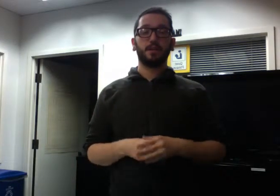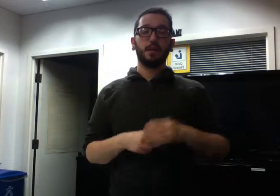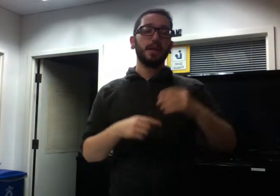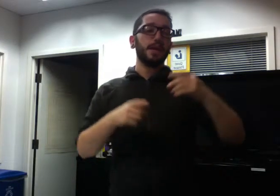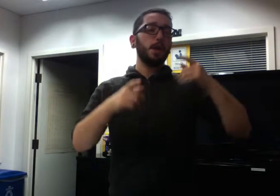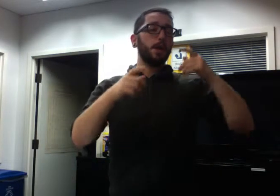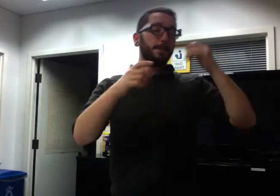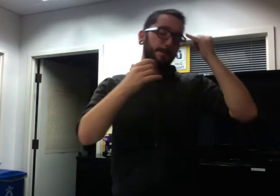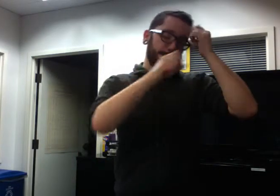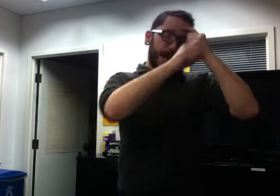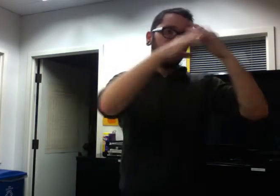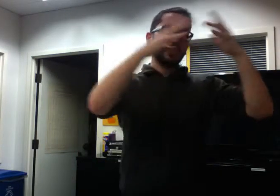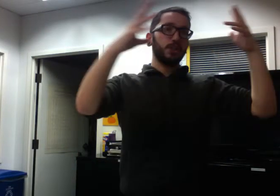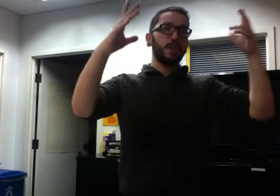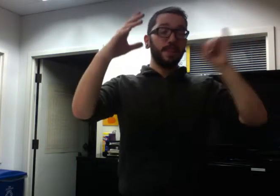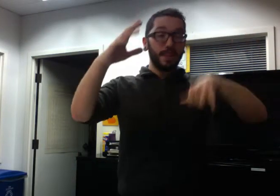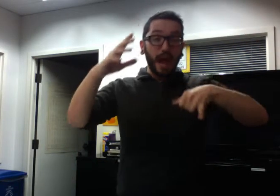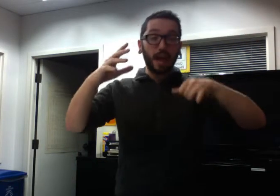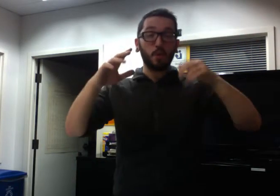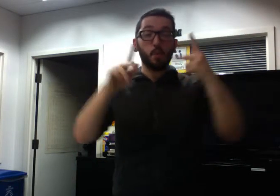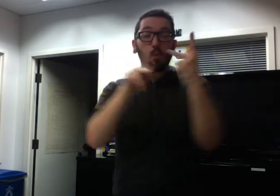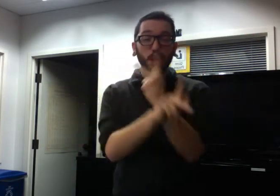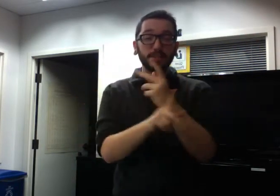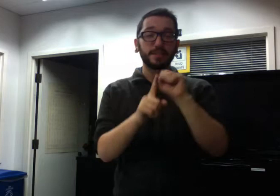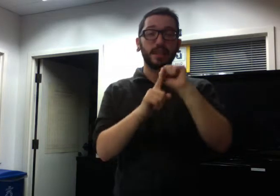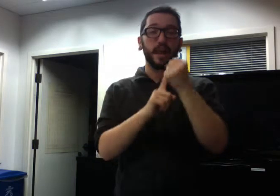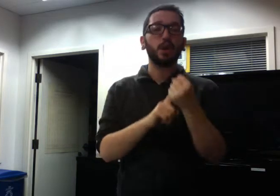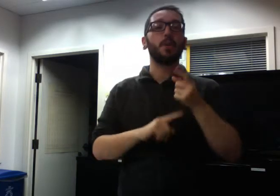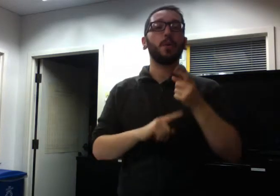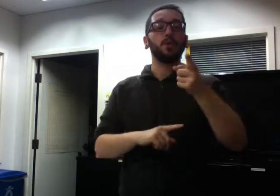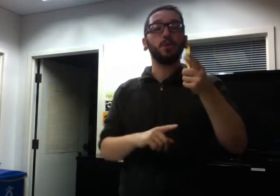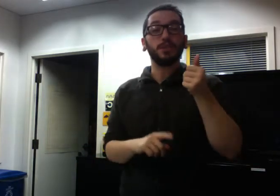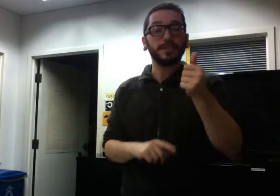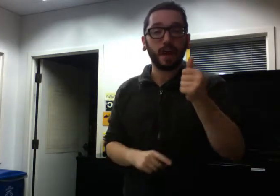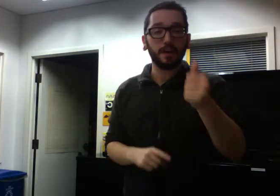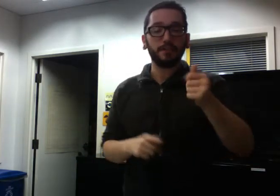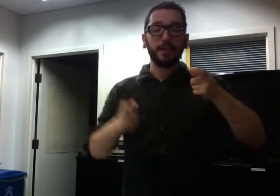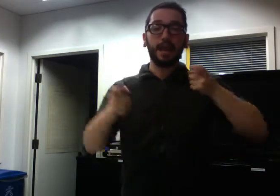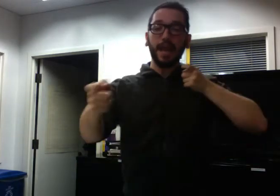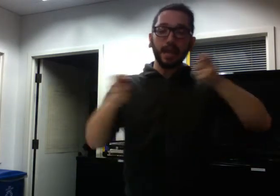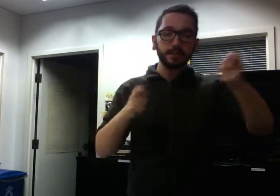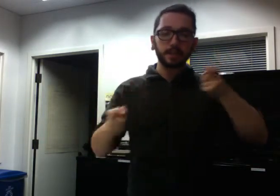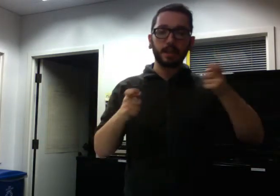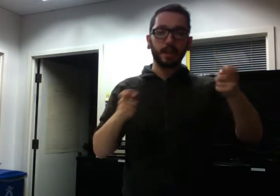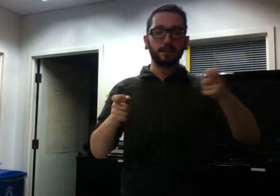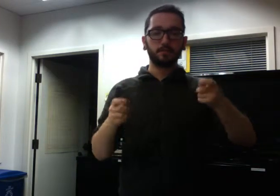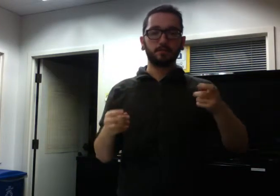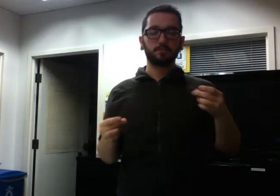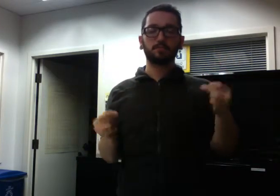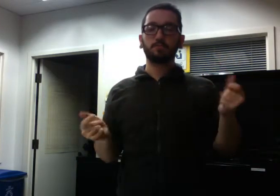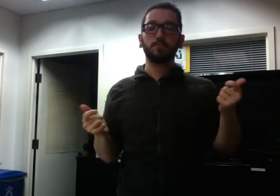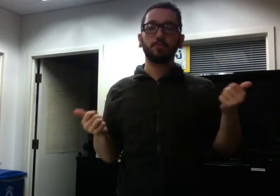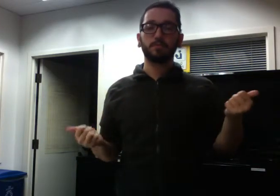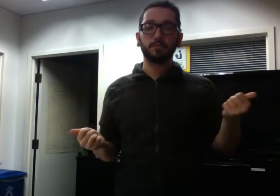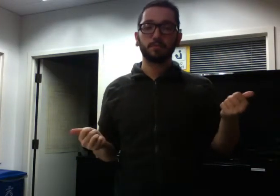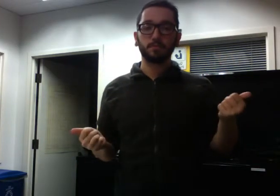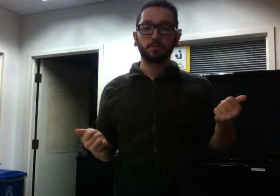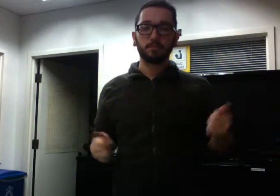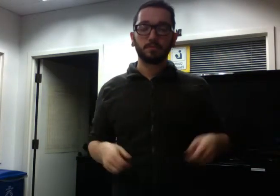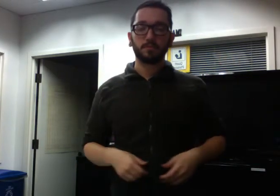it. Every experience we've had began in thought and was projected into the world of being.